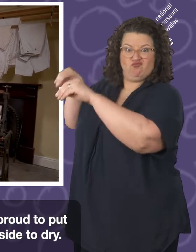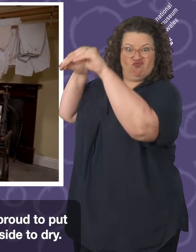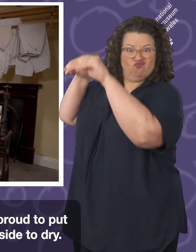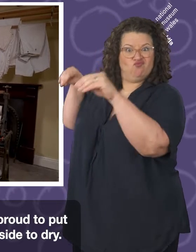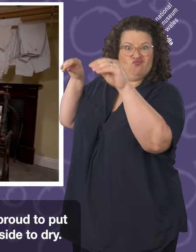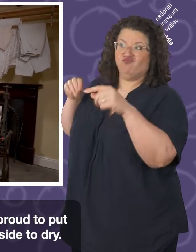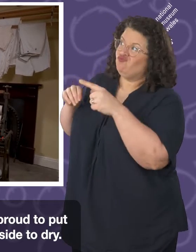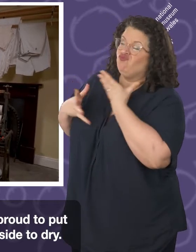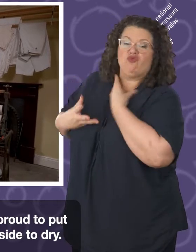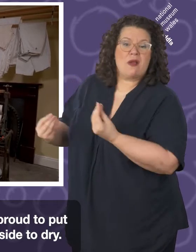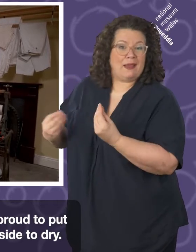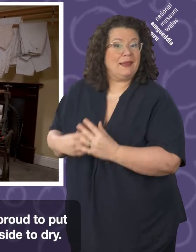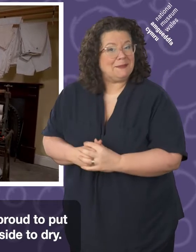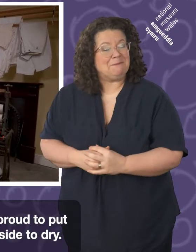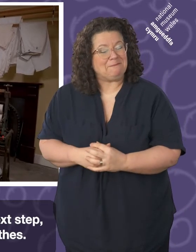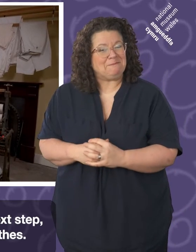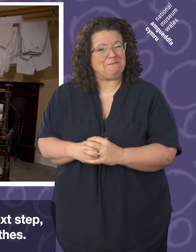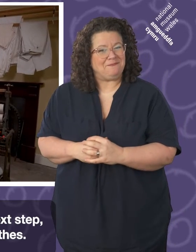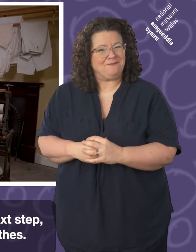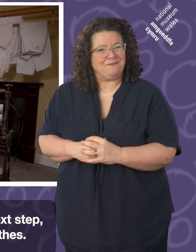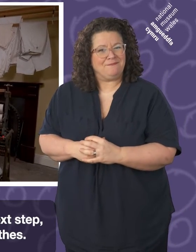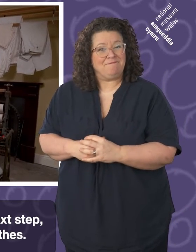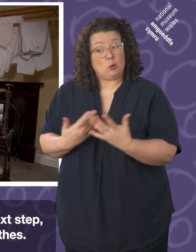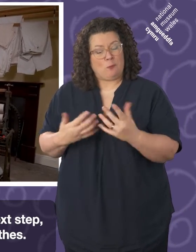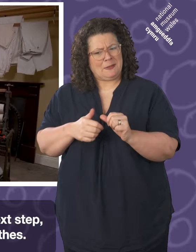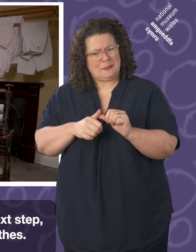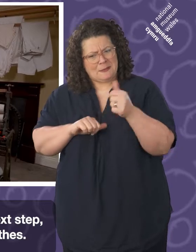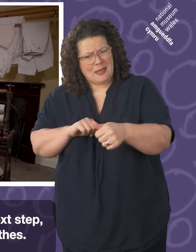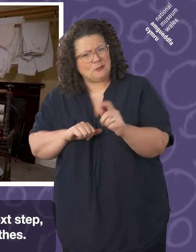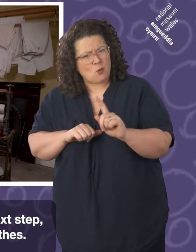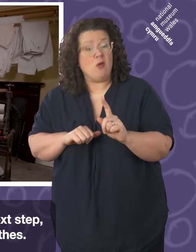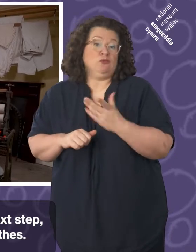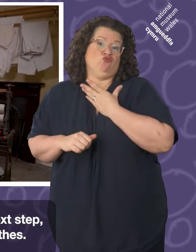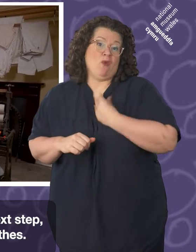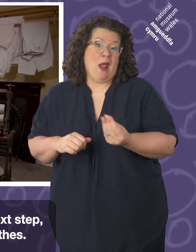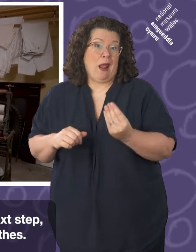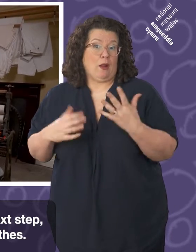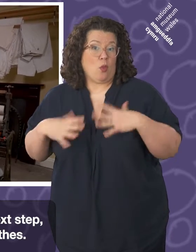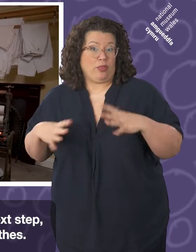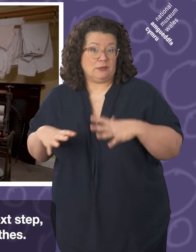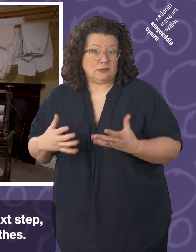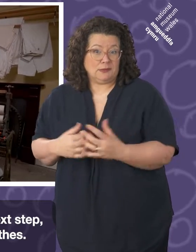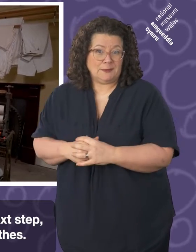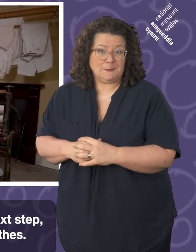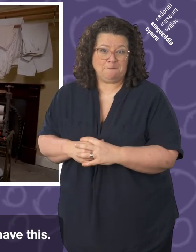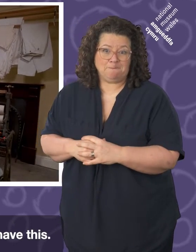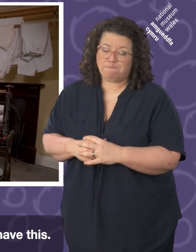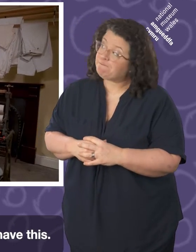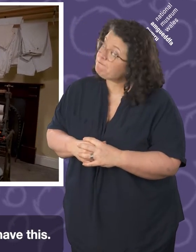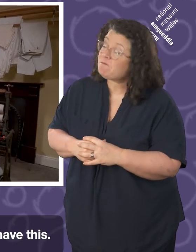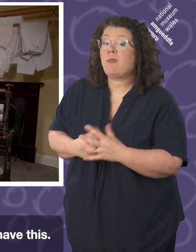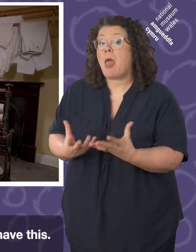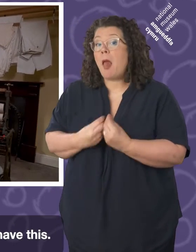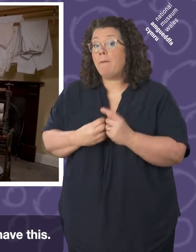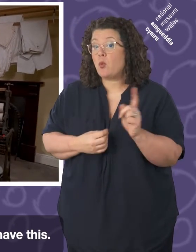the line outside to dry. And that's the next step, drying the cloths. And to